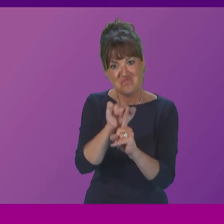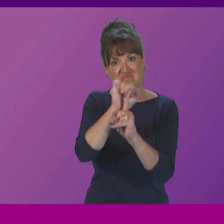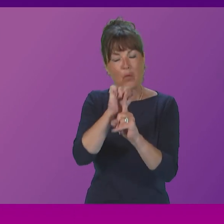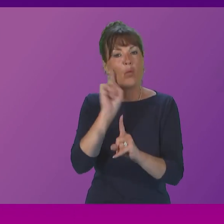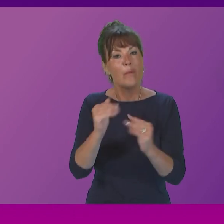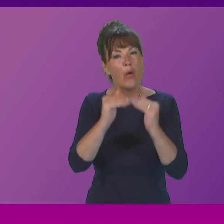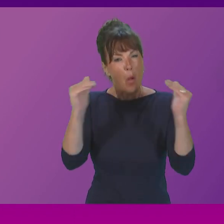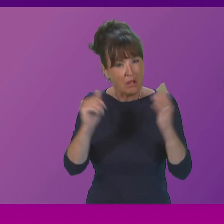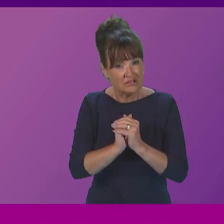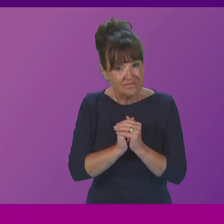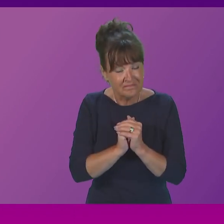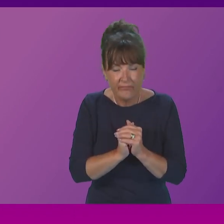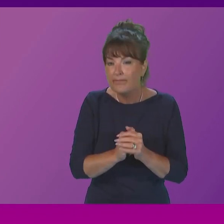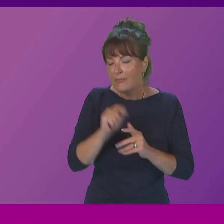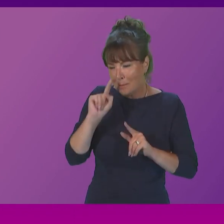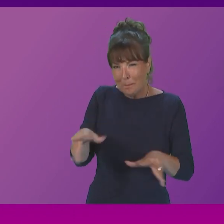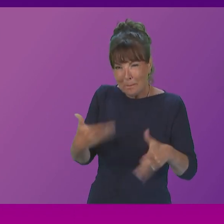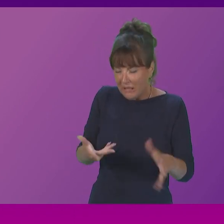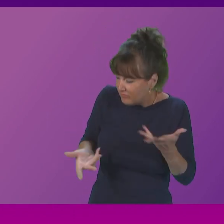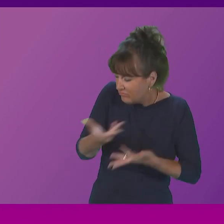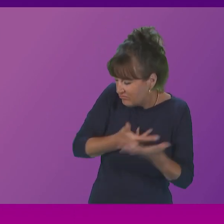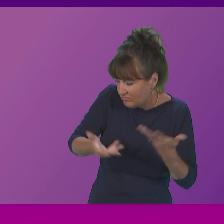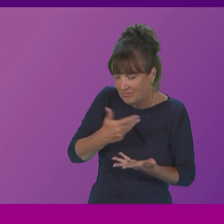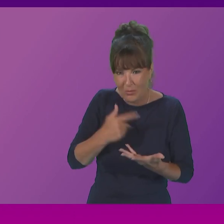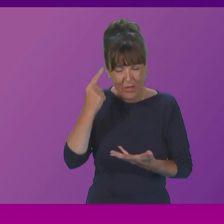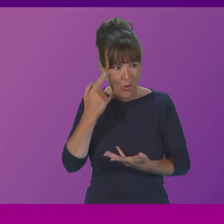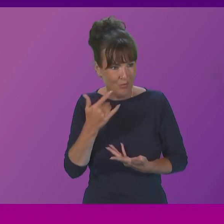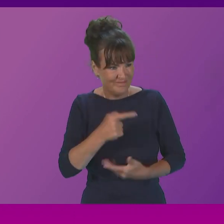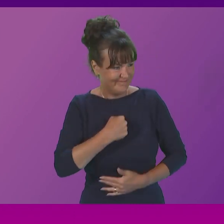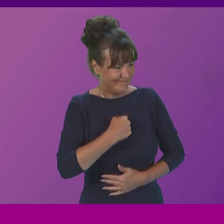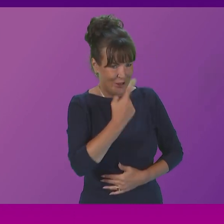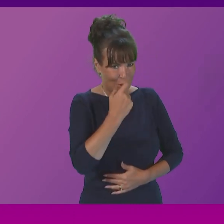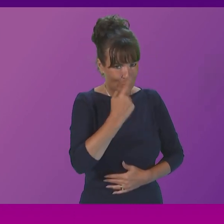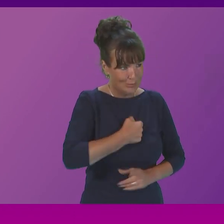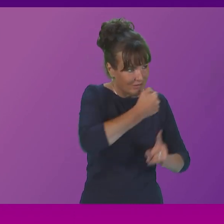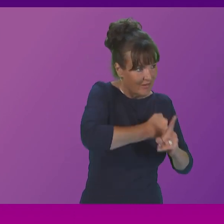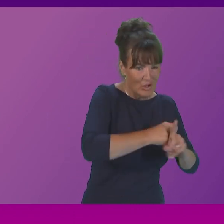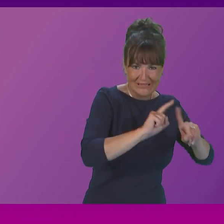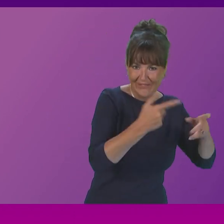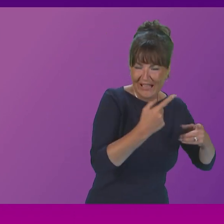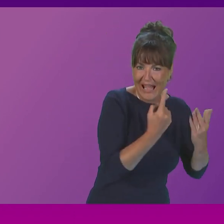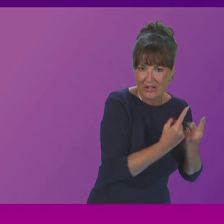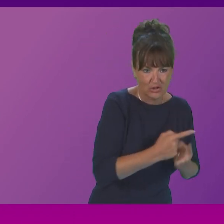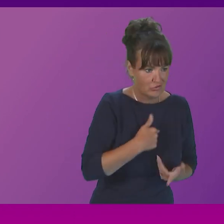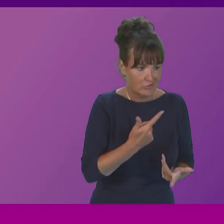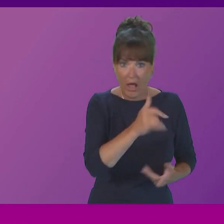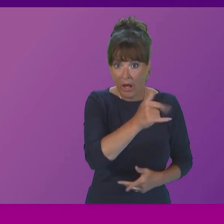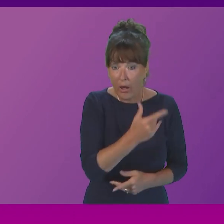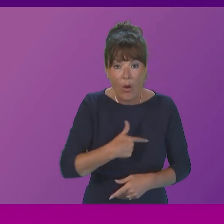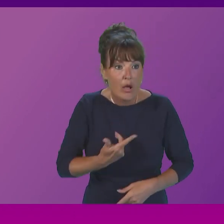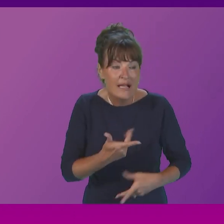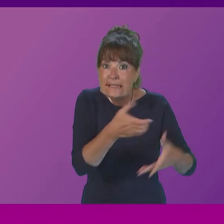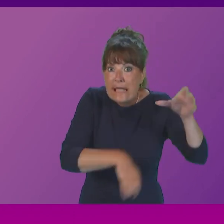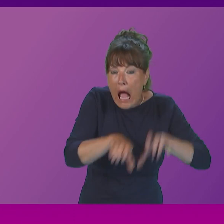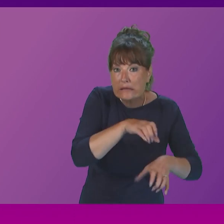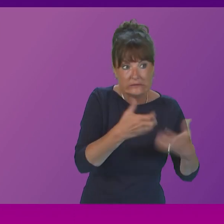well, what could that thing be? We could be advocating for different issues. I've worked on women's labour market equality, their underrepresentation in